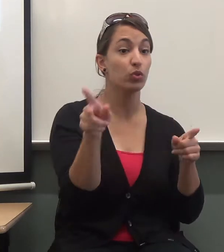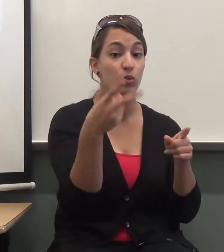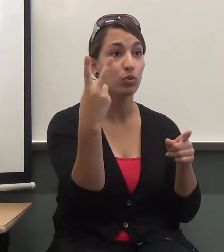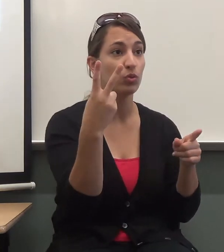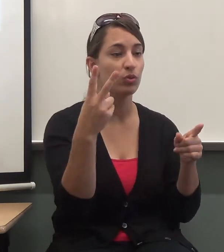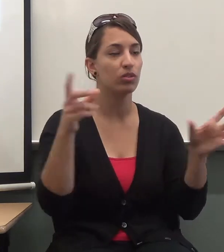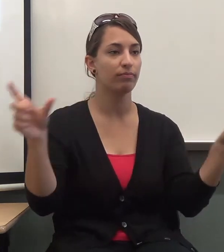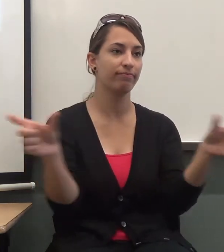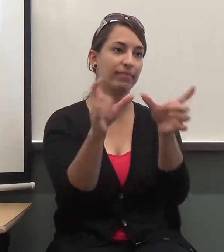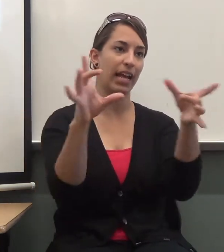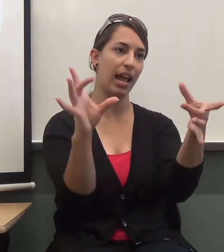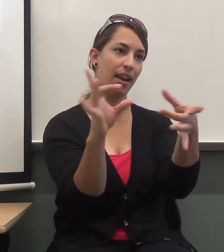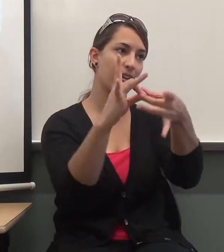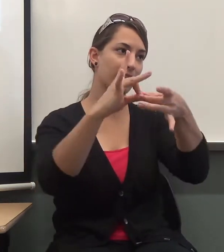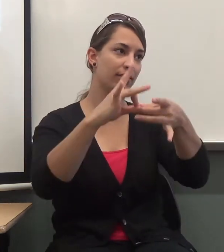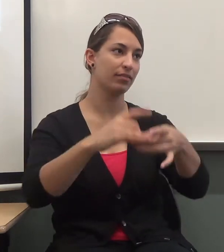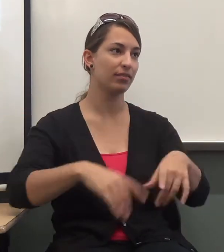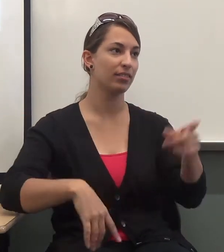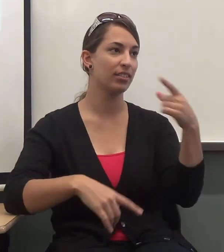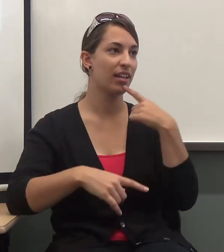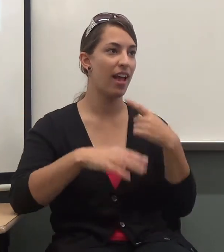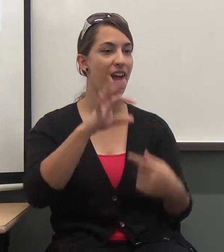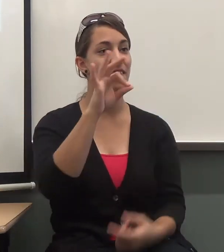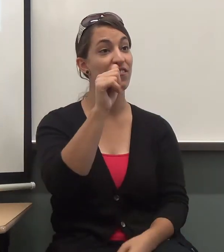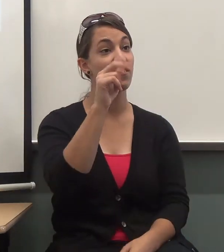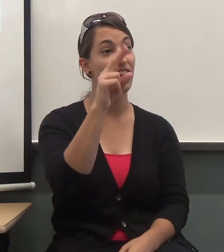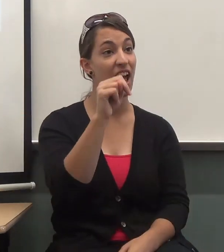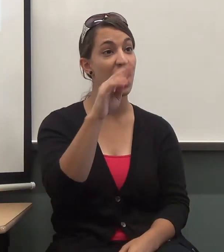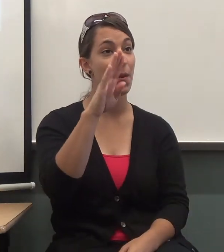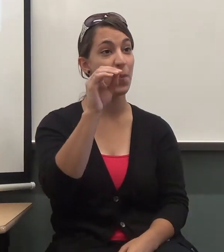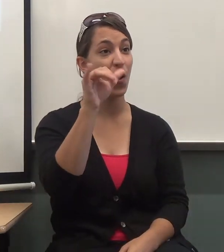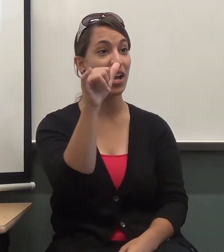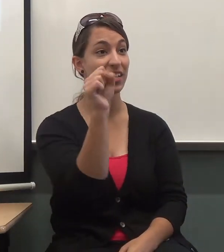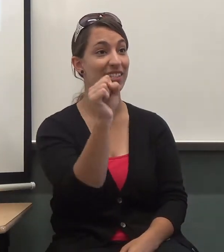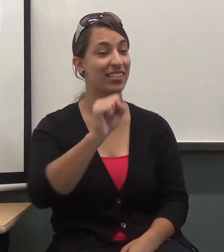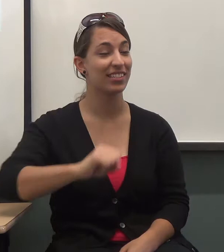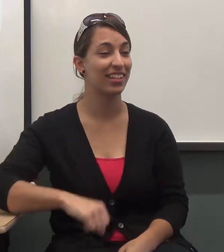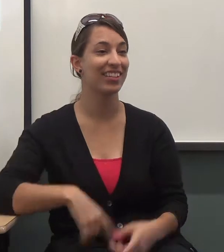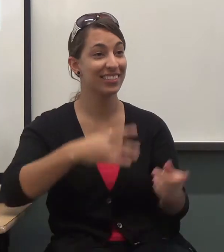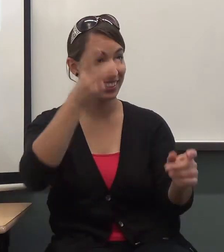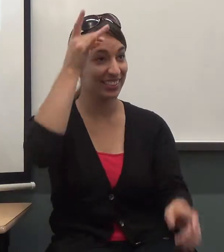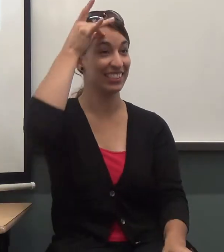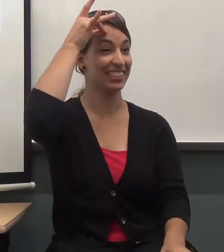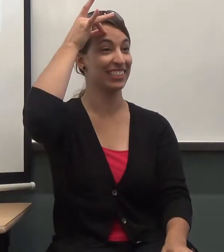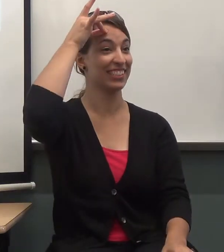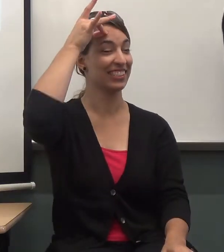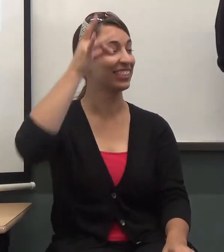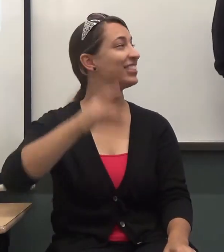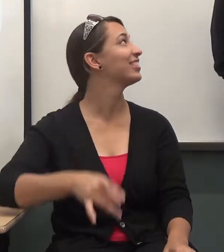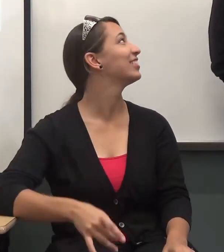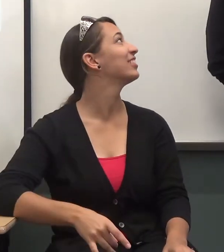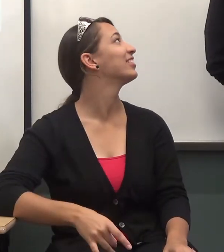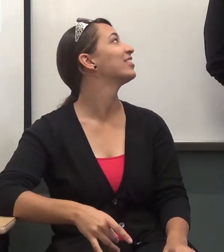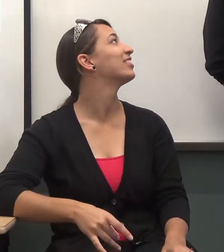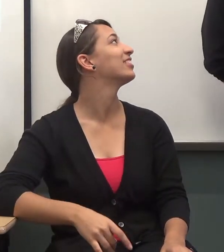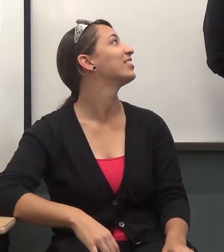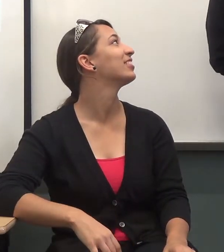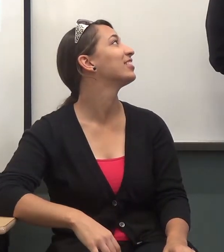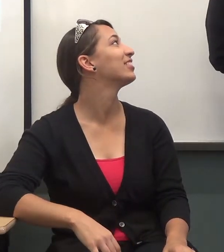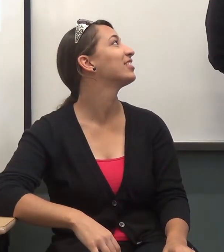those? Fanboys. Nice, well done. Did you remember that? See, it sticks in your head, huh? How can you not? I know, Who doesn't know about fanboys. fanboys?